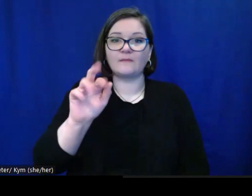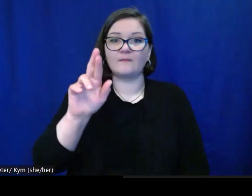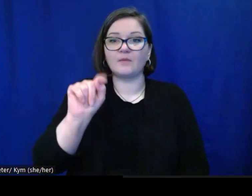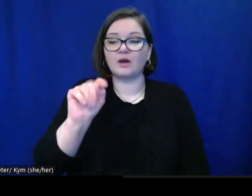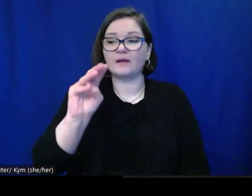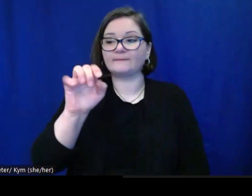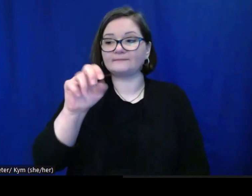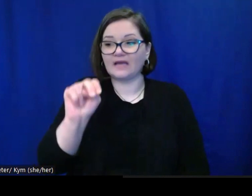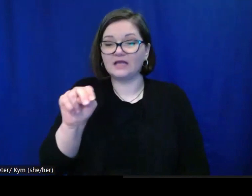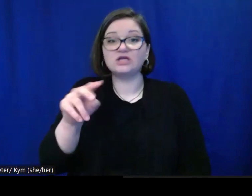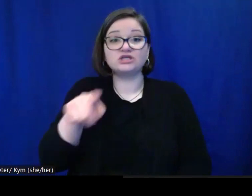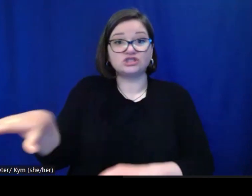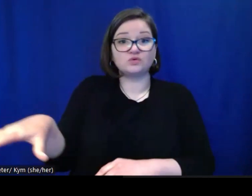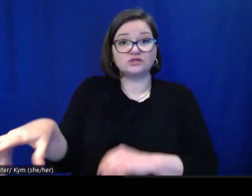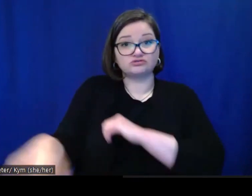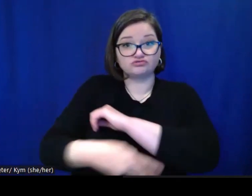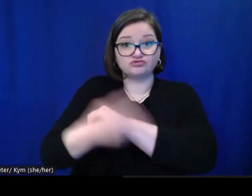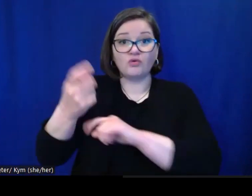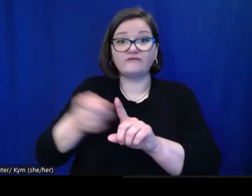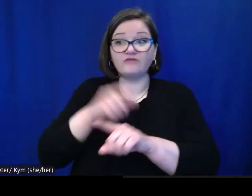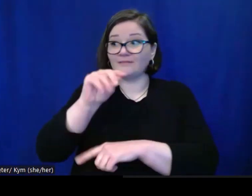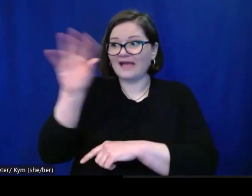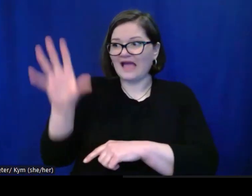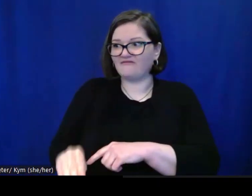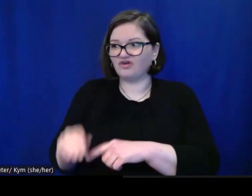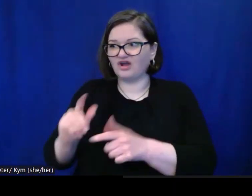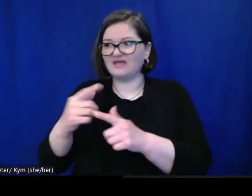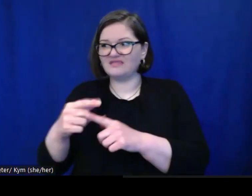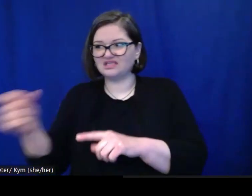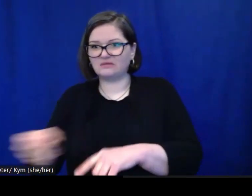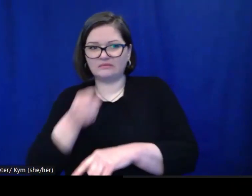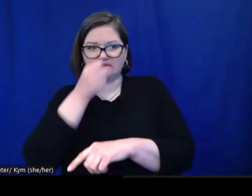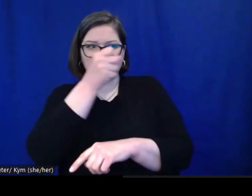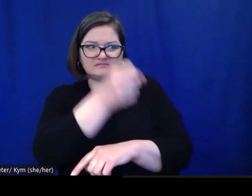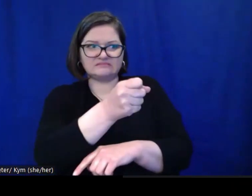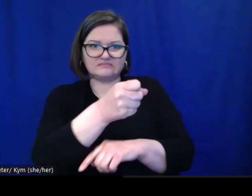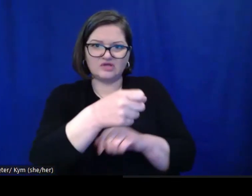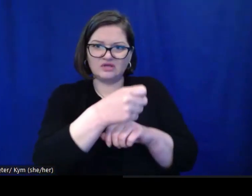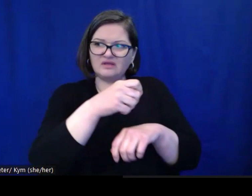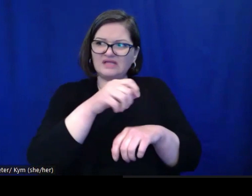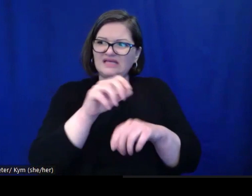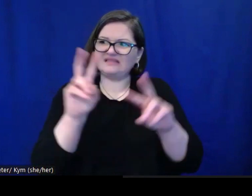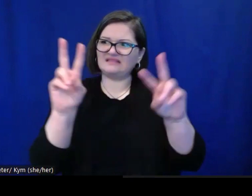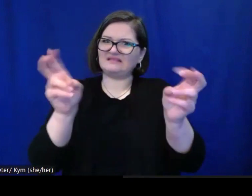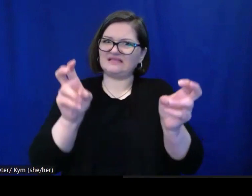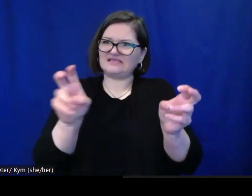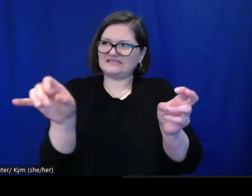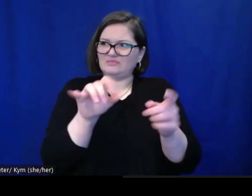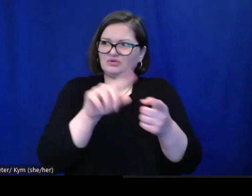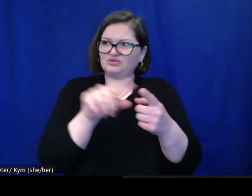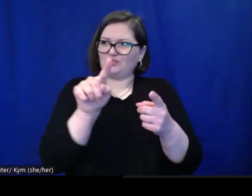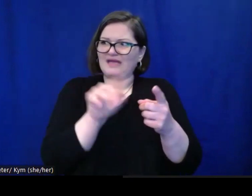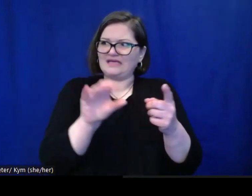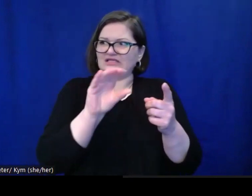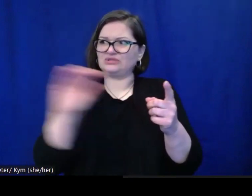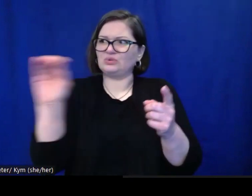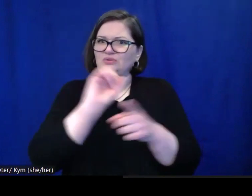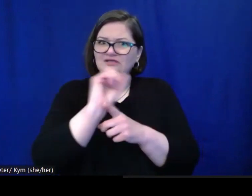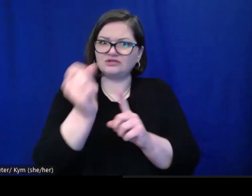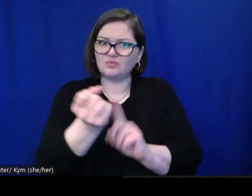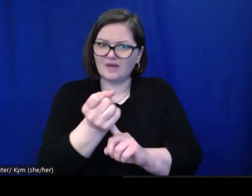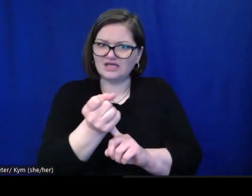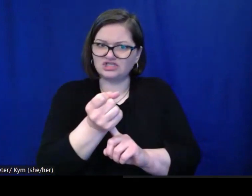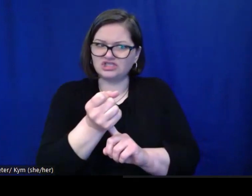on display like at a zoo type situation. And all the way from then, these are where